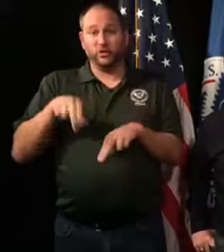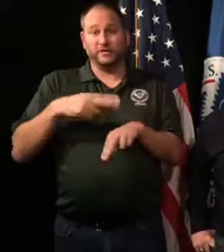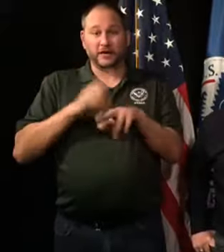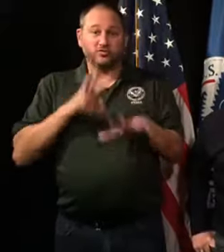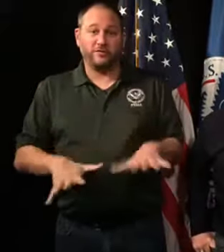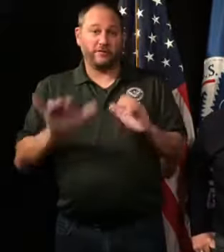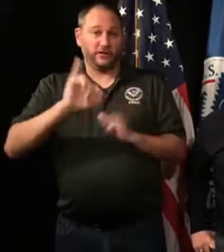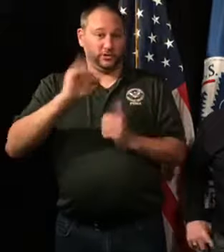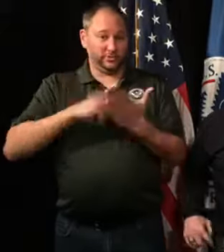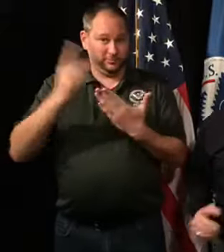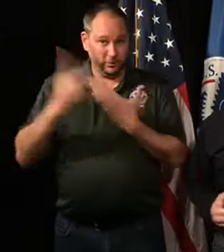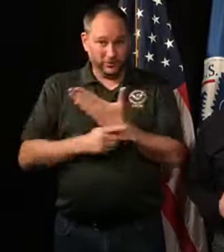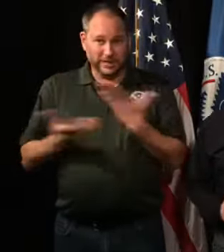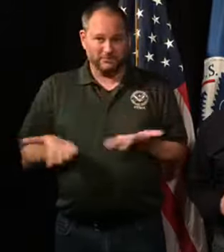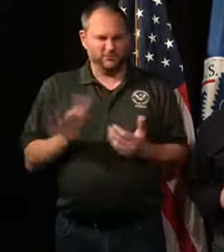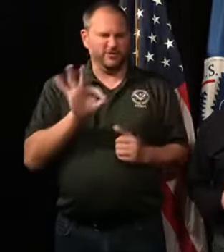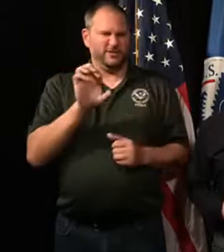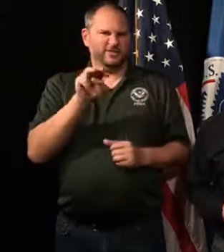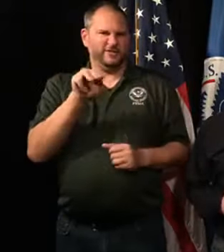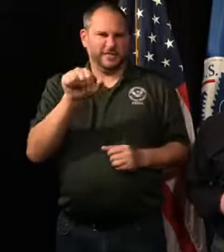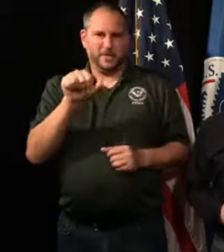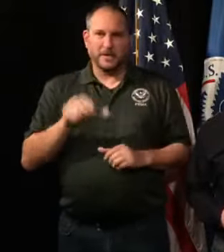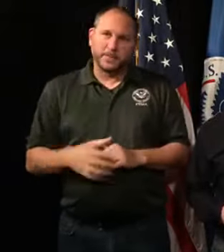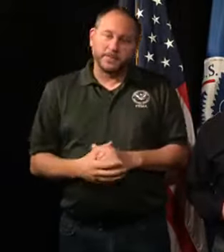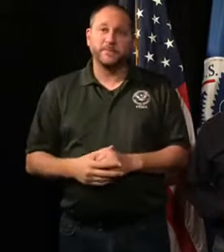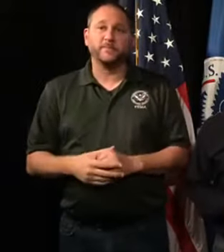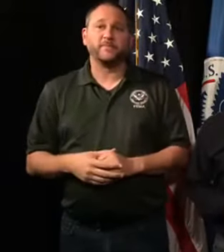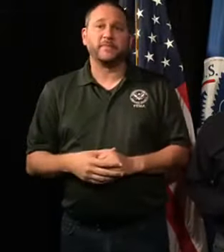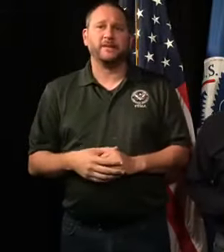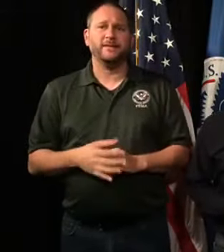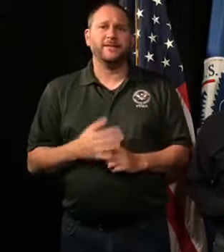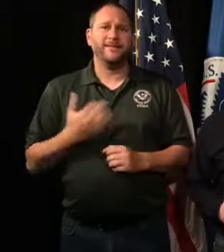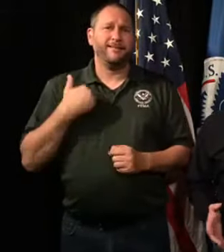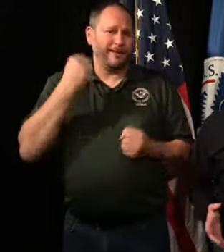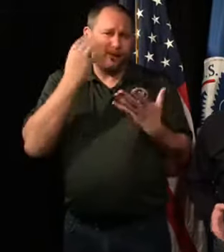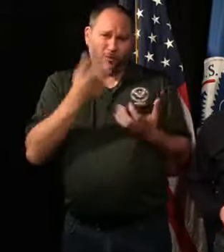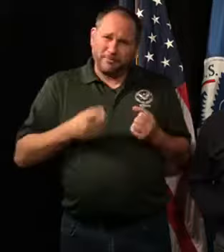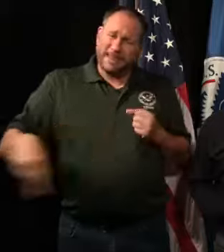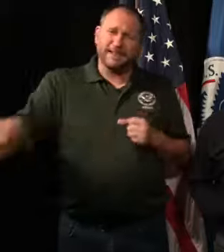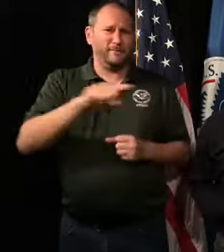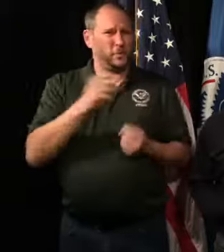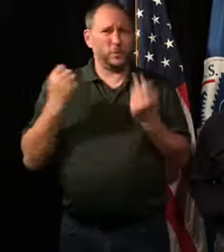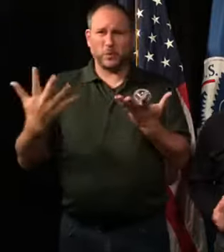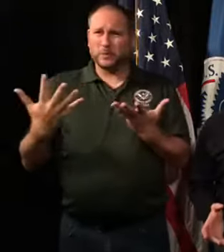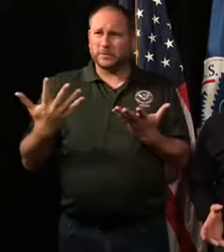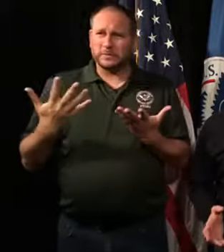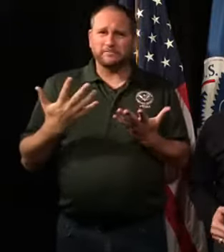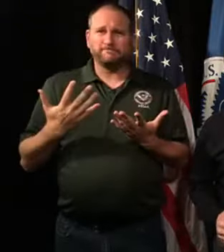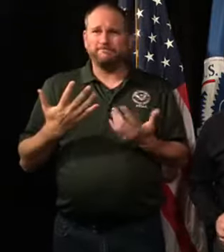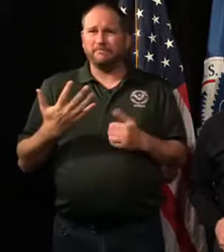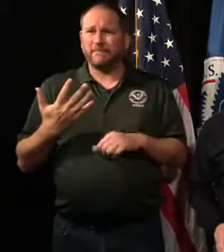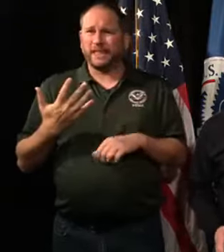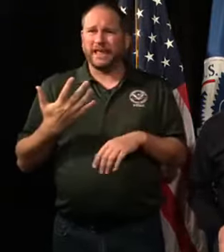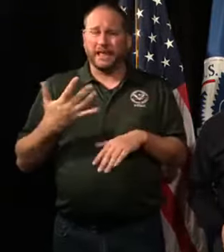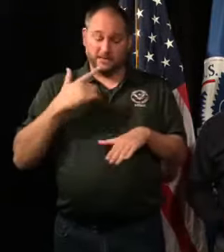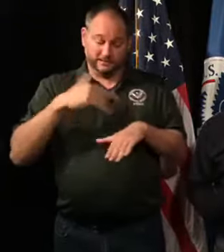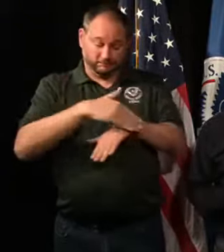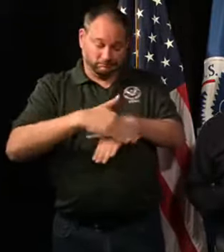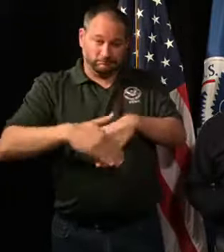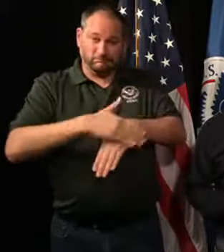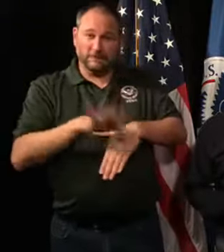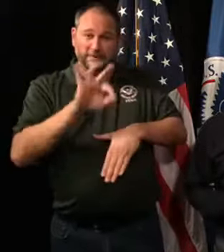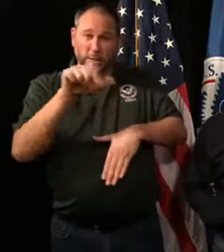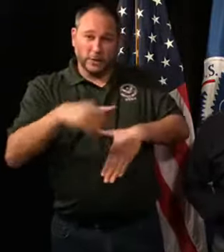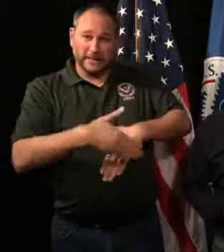FEMA. What I know is many of you in parts of southeast Florida and then coming up